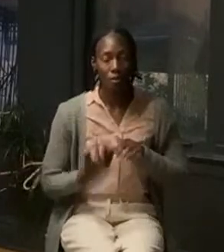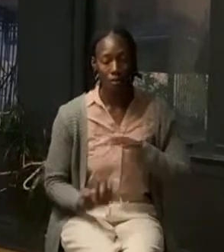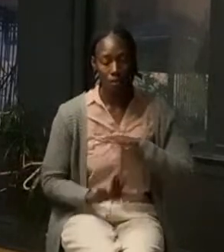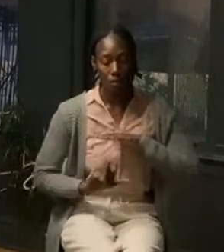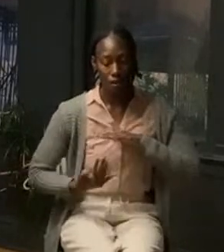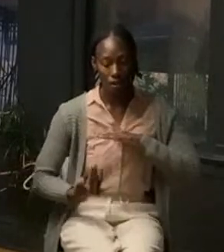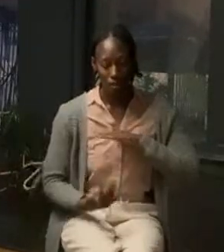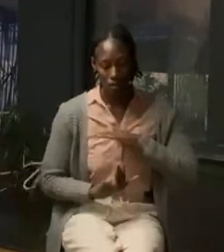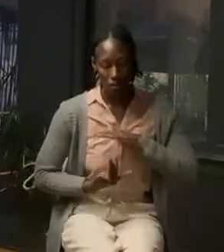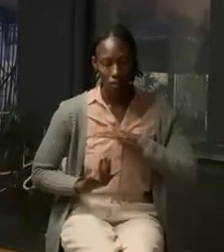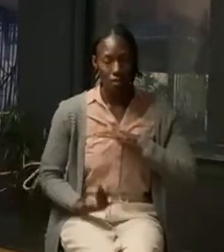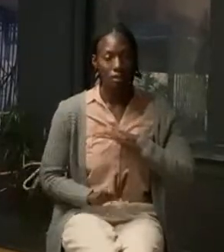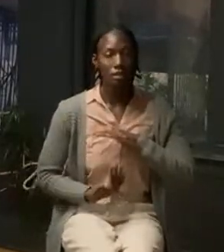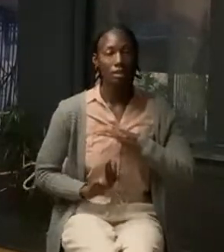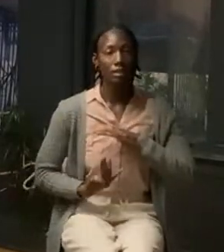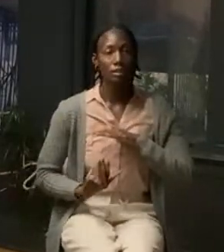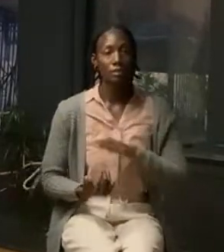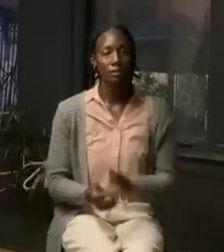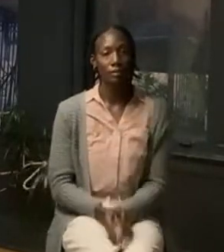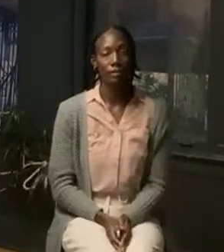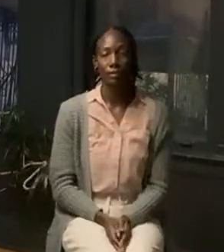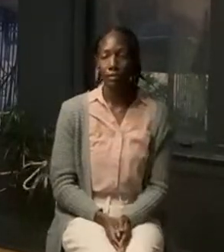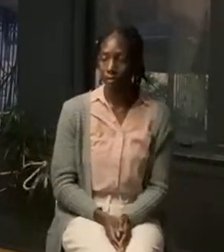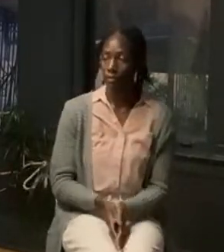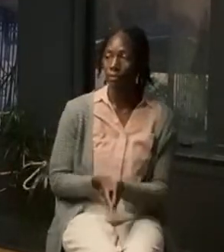I am burnt inside.